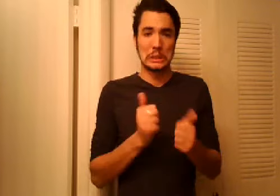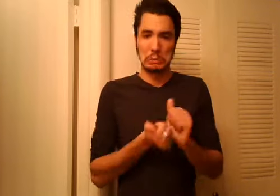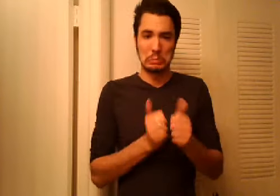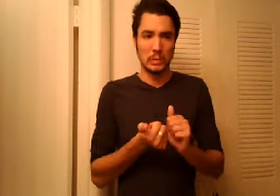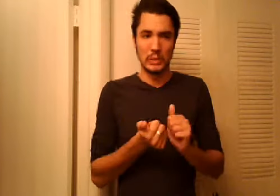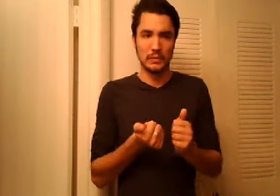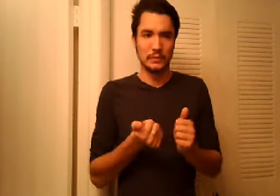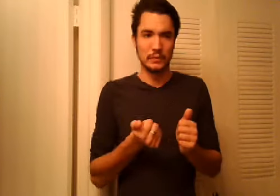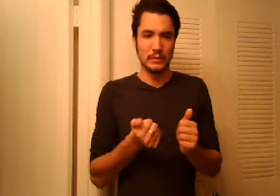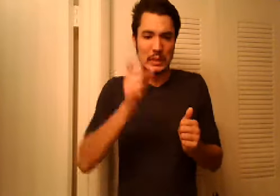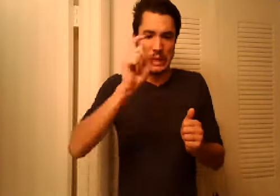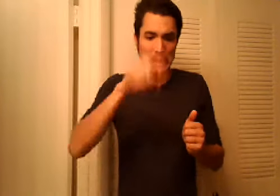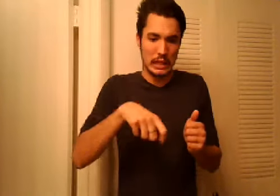sense.